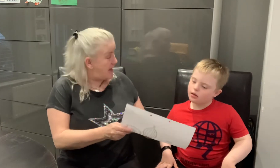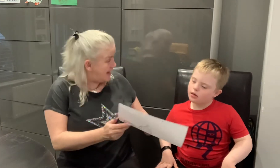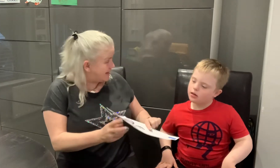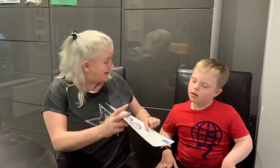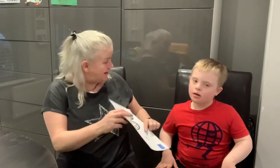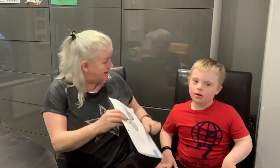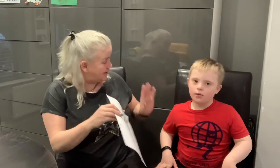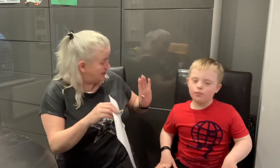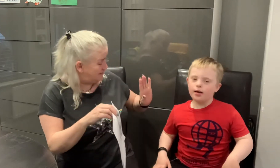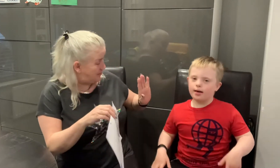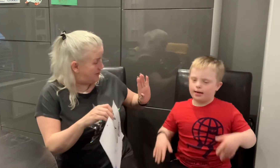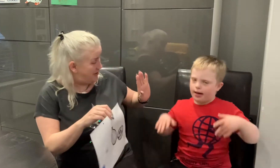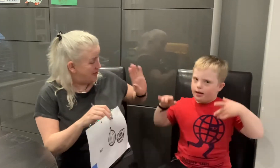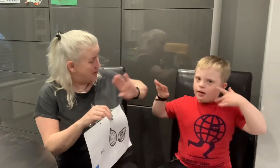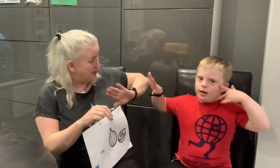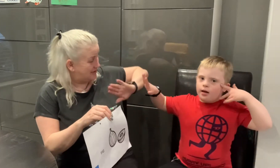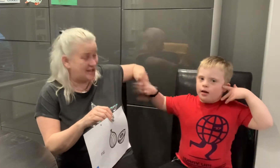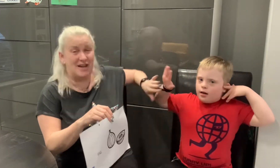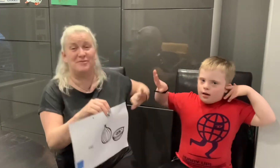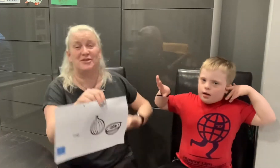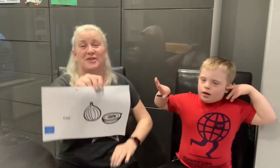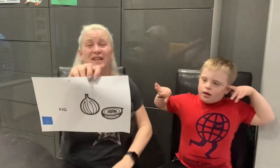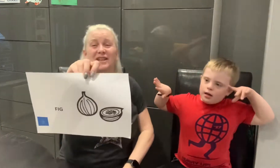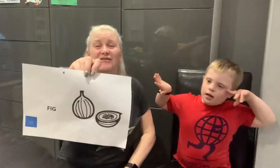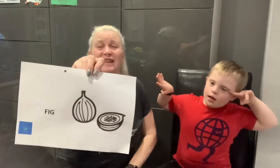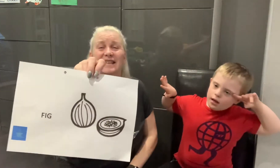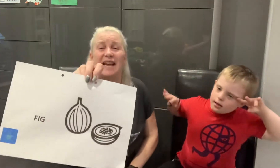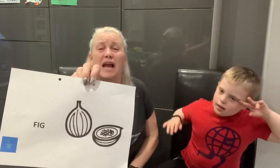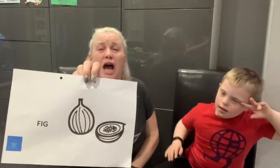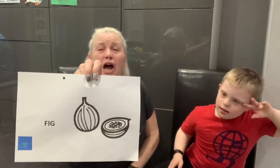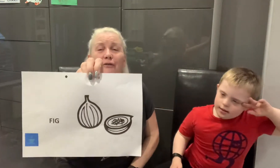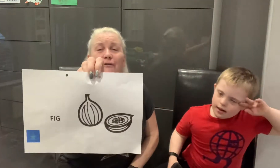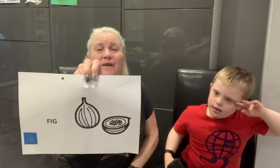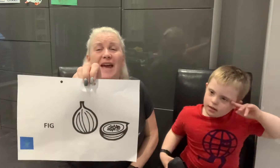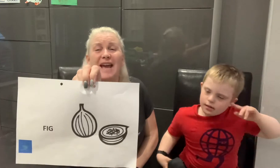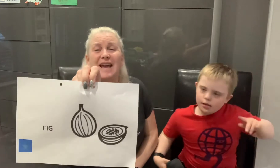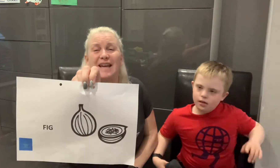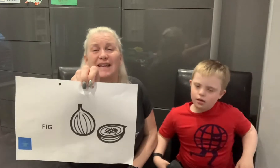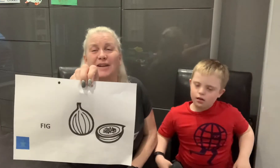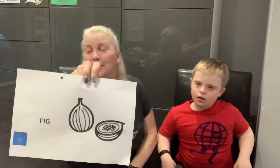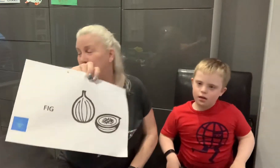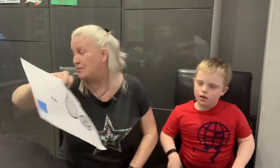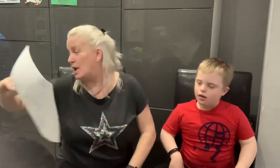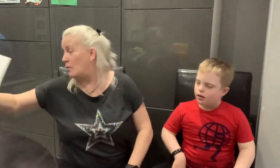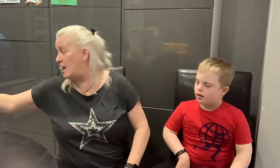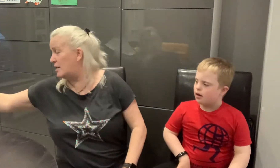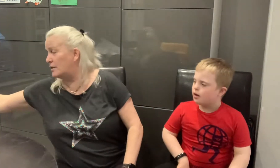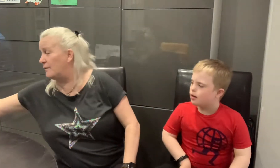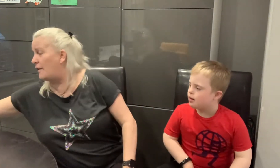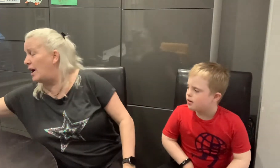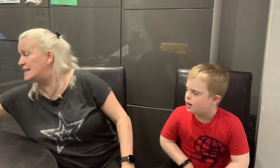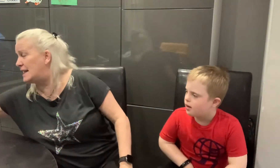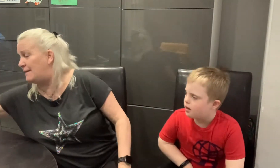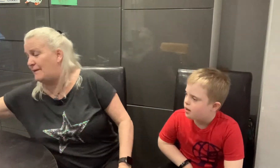fig. Good. Fig. Awesome talking and reading. Fig. We couldn't find any